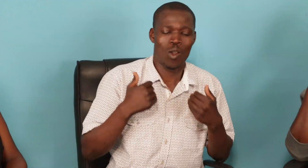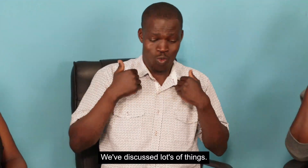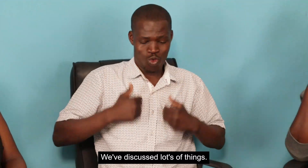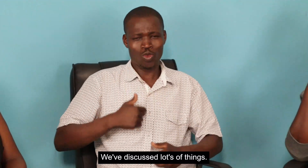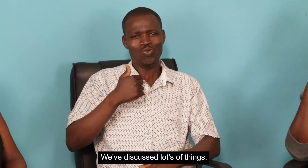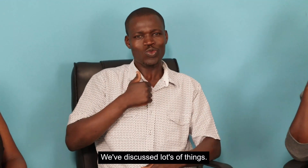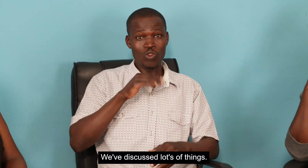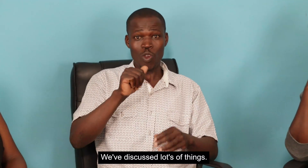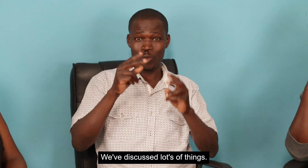So, wait.